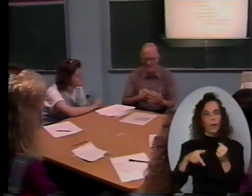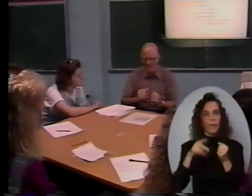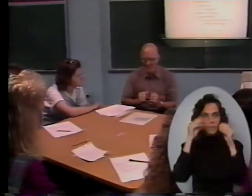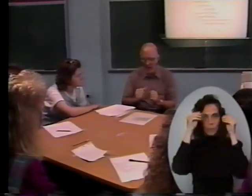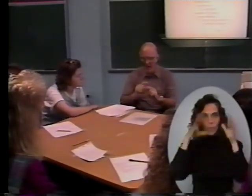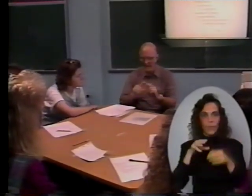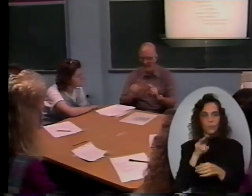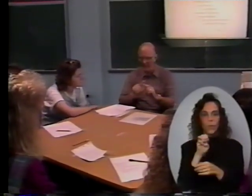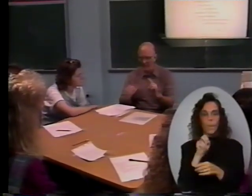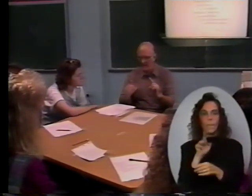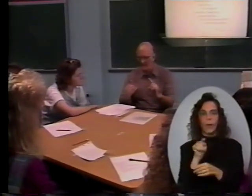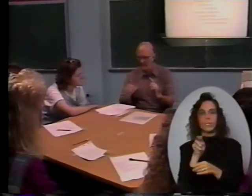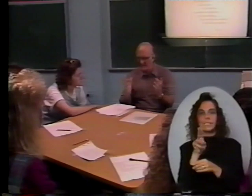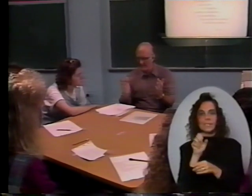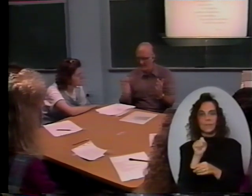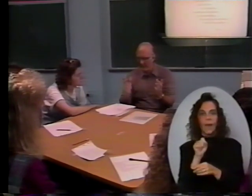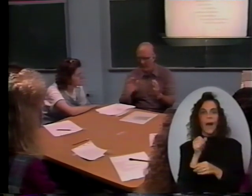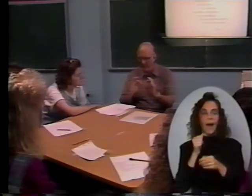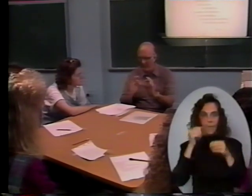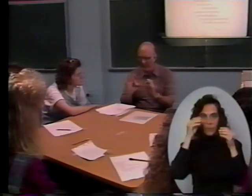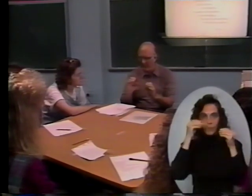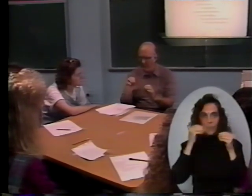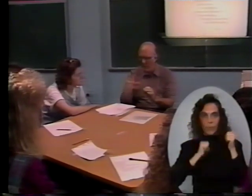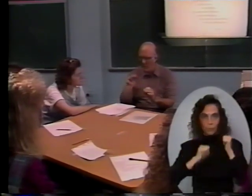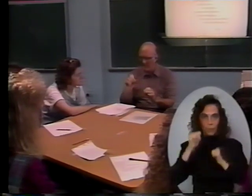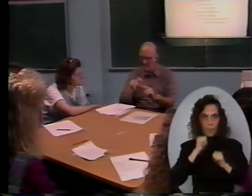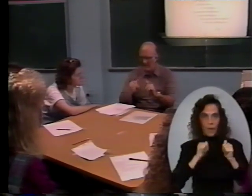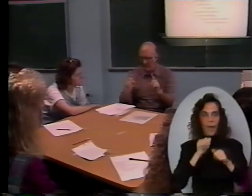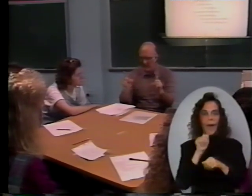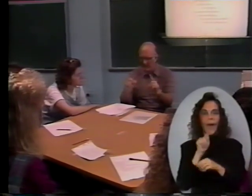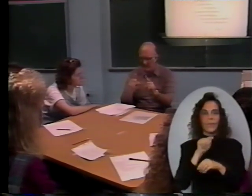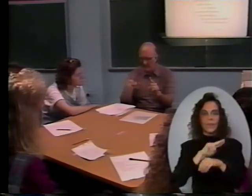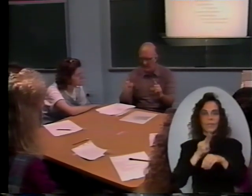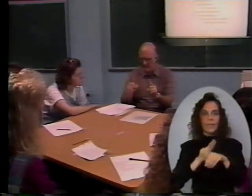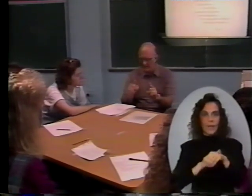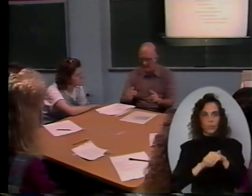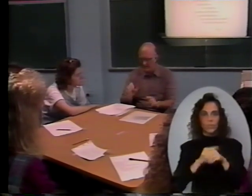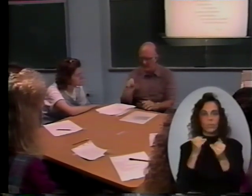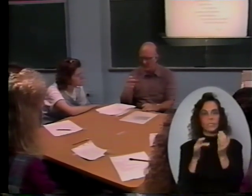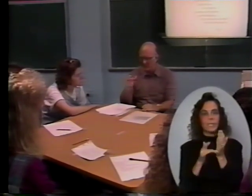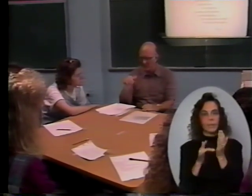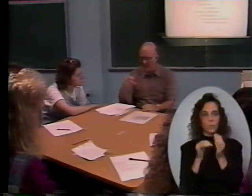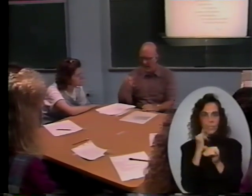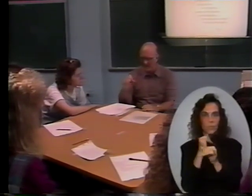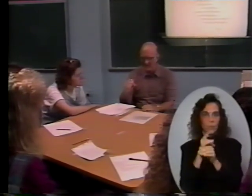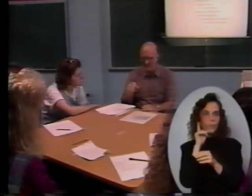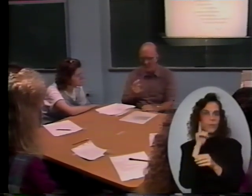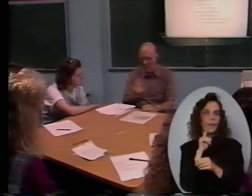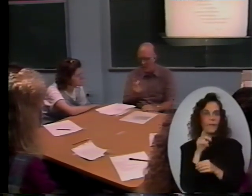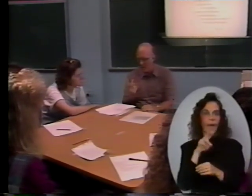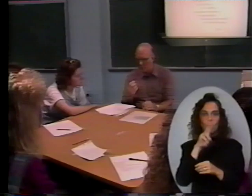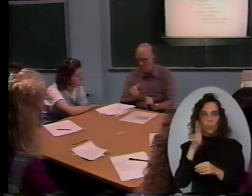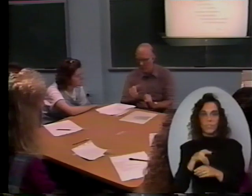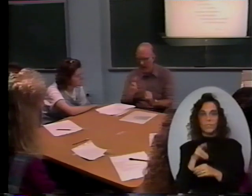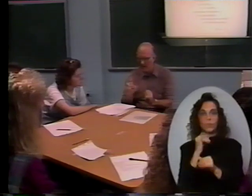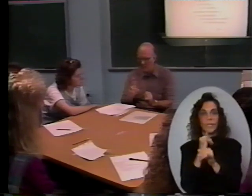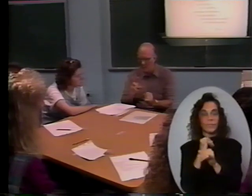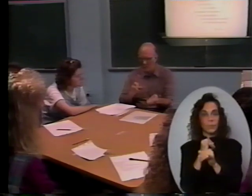drama at the National Technical Institute for the Deaf at Rochester Institute of Technology, former chairman